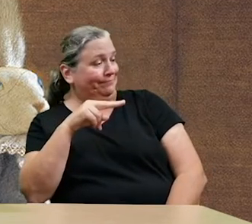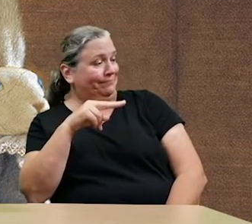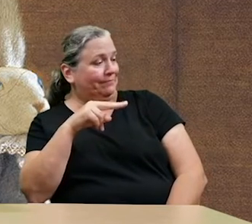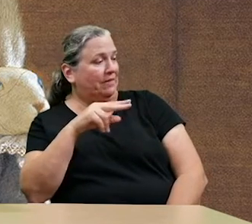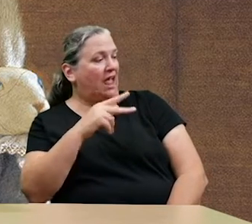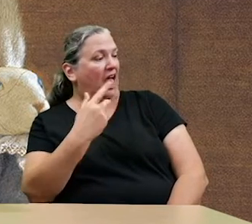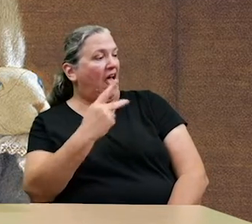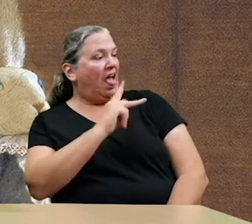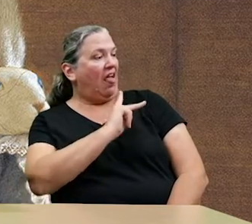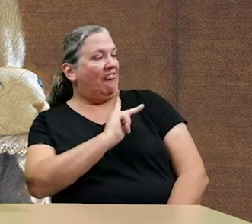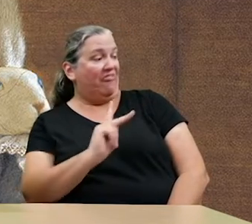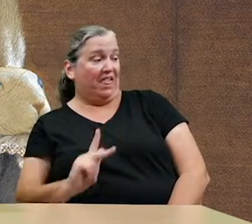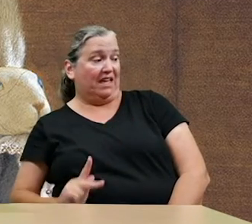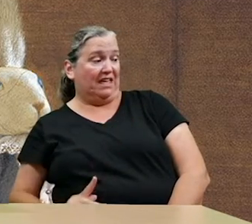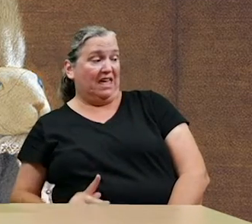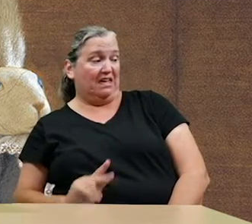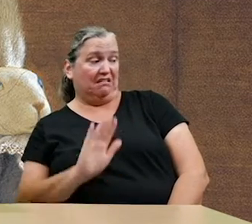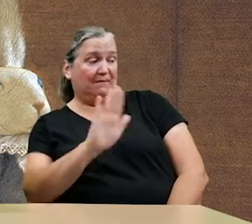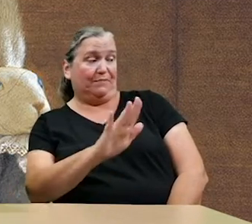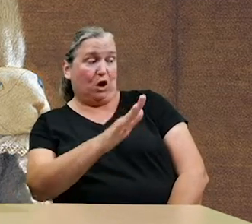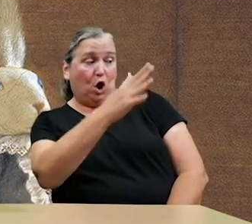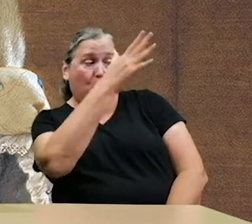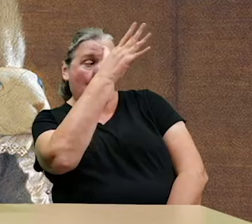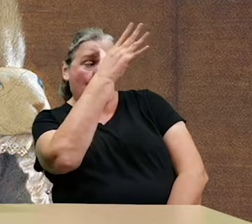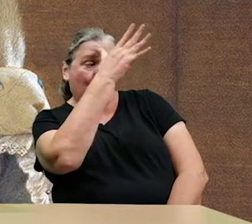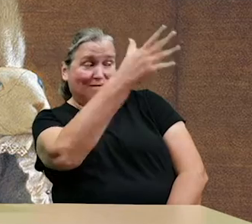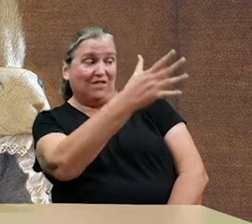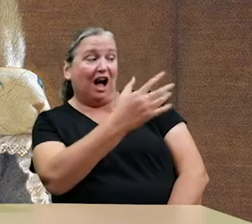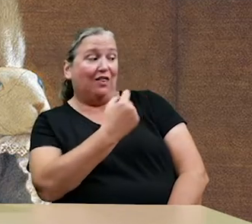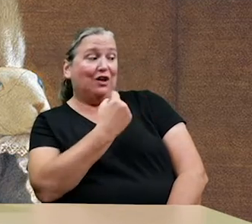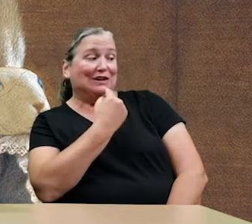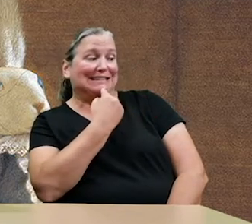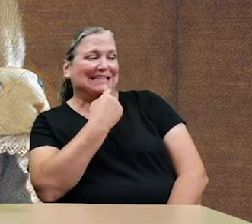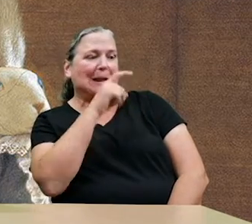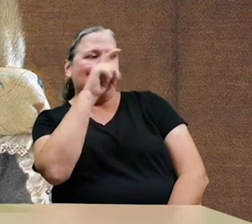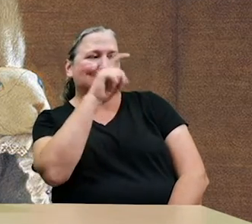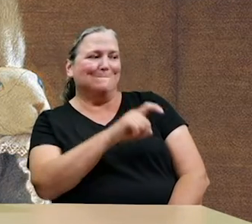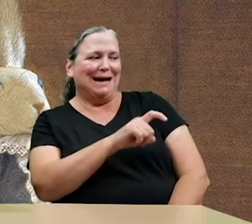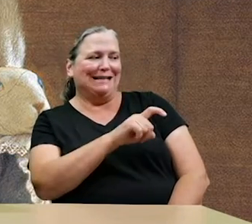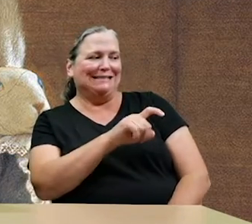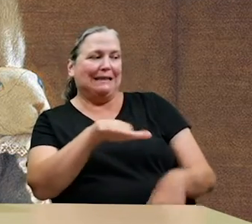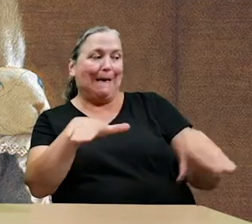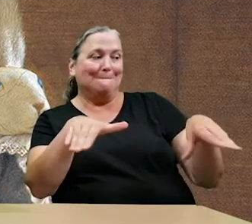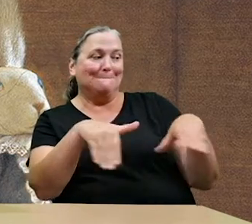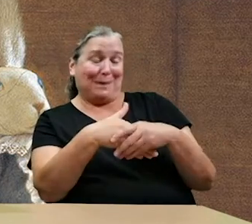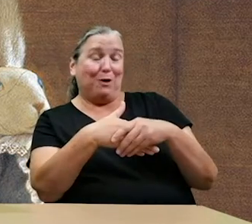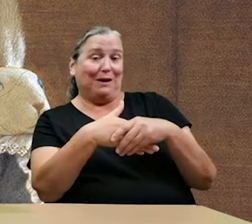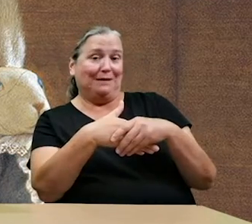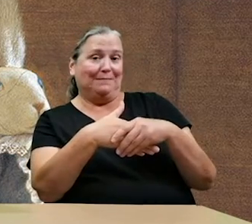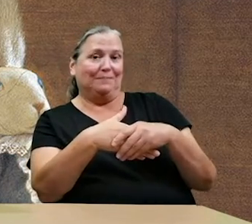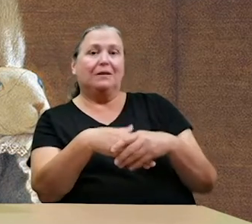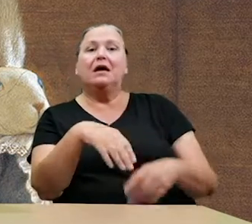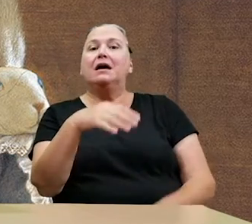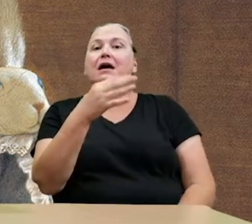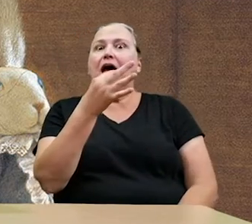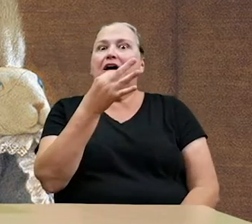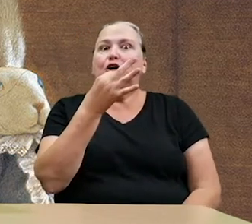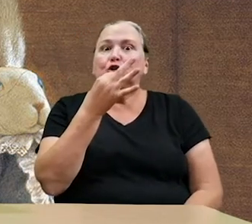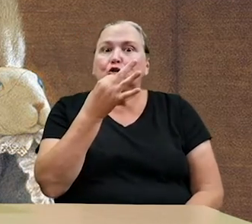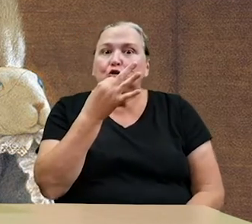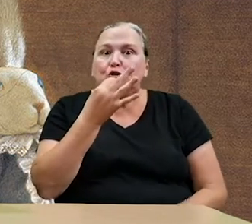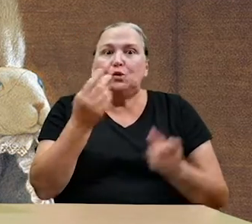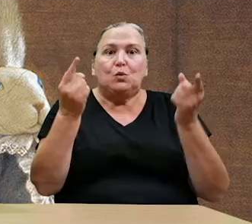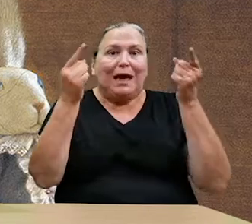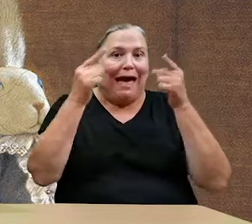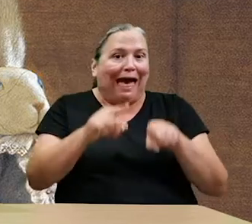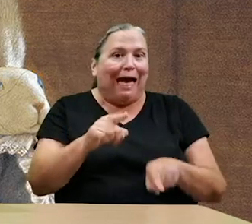king, her father, said that the princess must marry, and soon after this, a prince